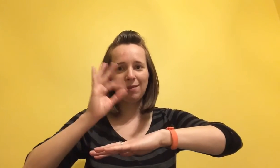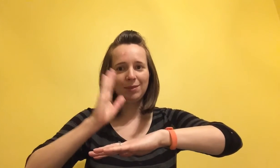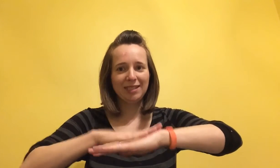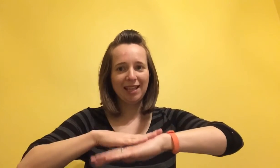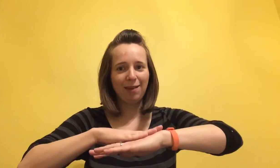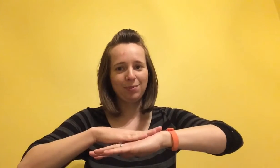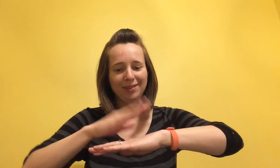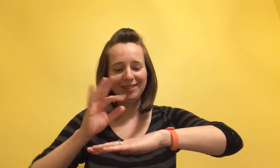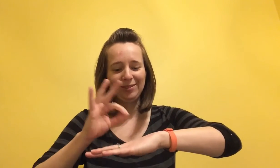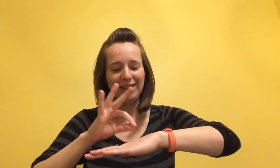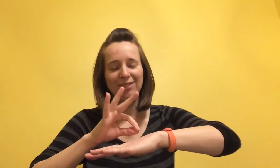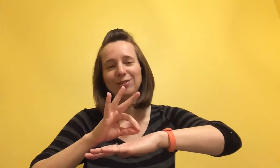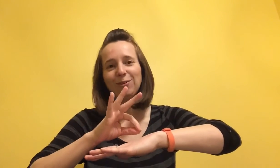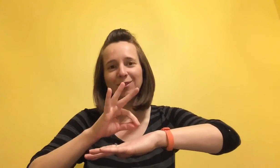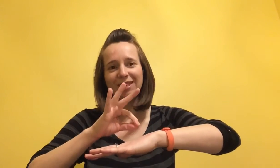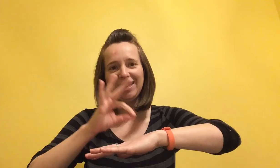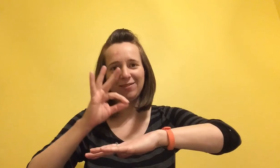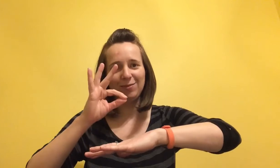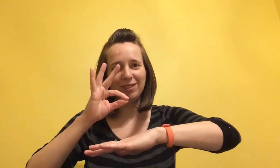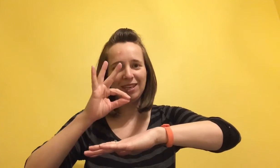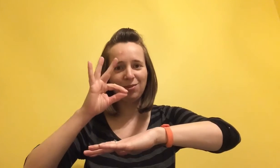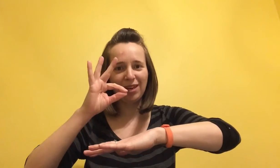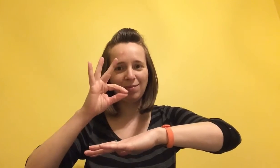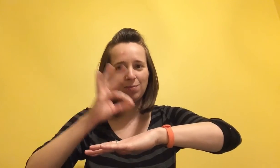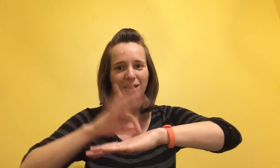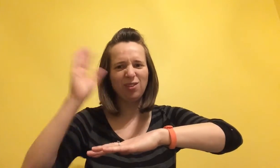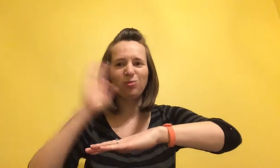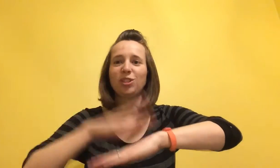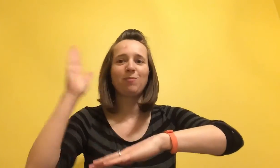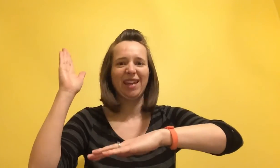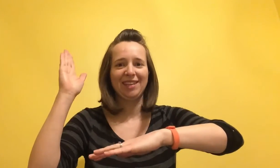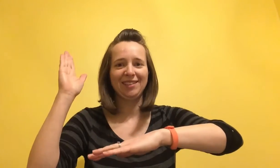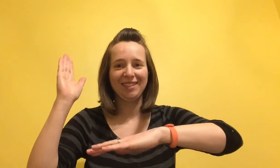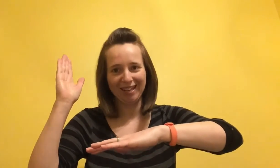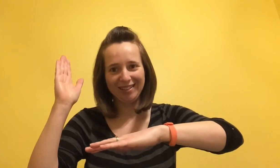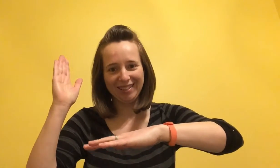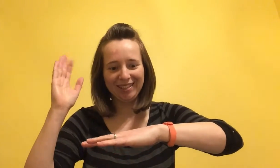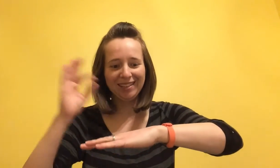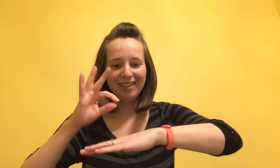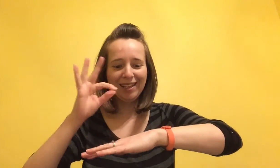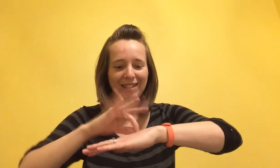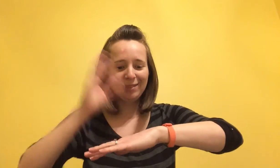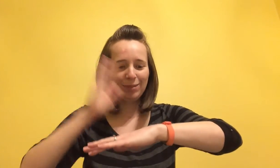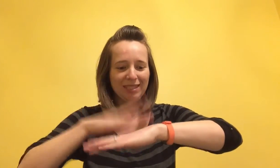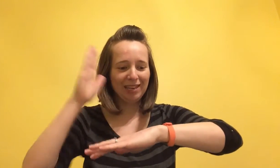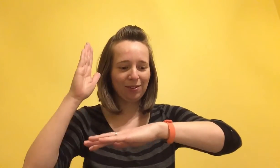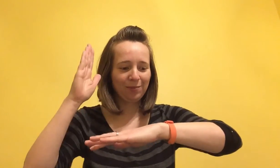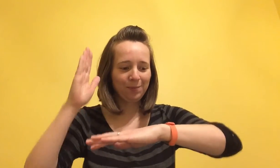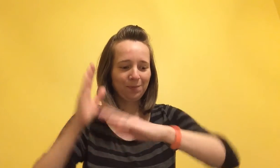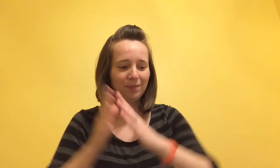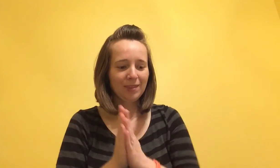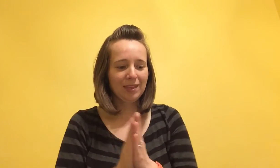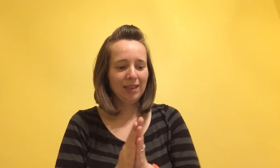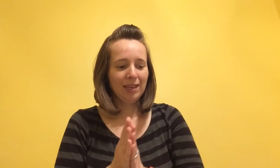and slap. Okay, so it's almost like if the mosquito came to bite you, you smack it kind of thing. Mosquito. All